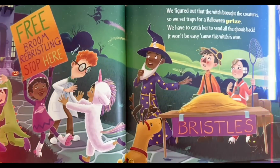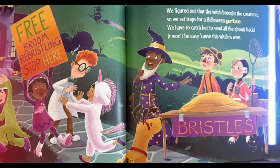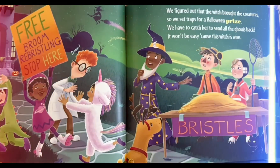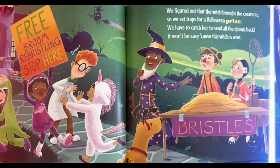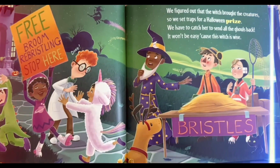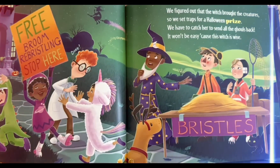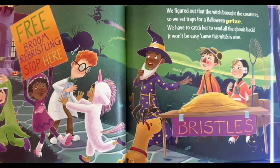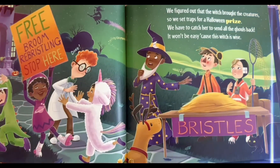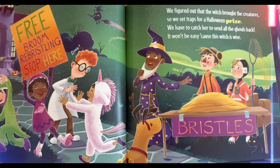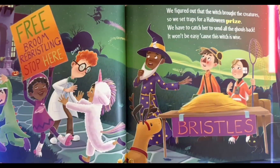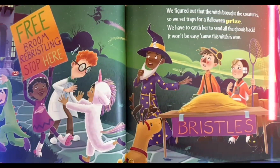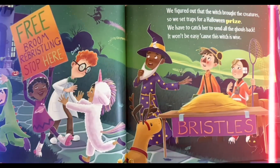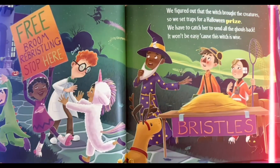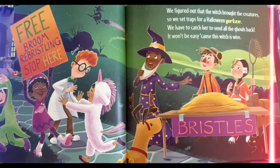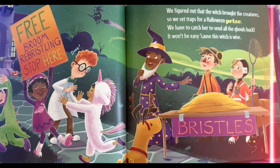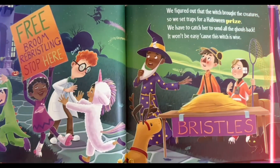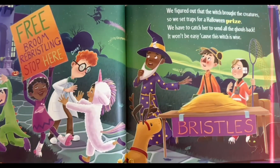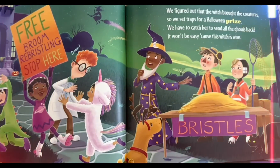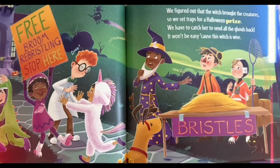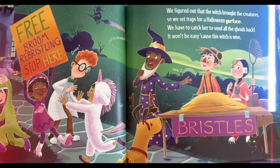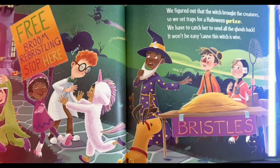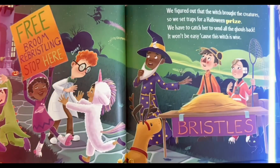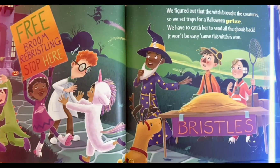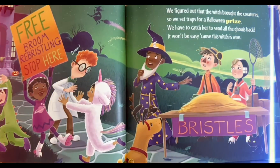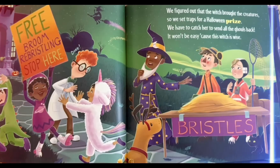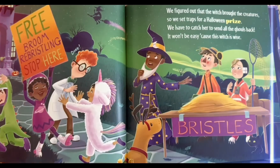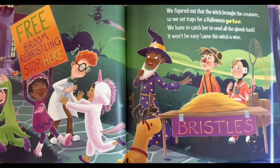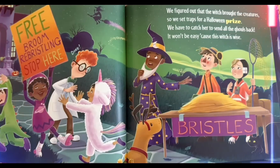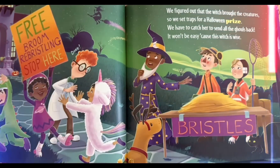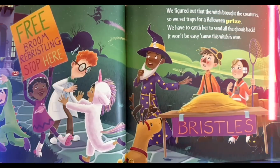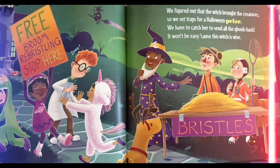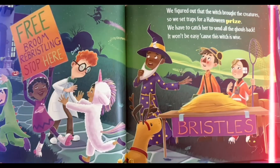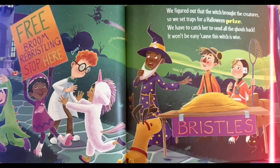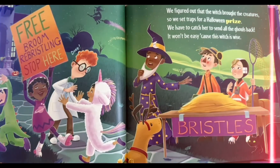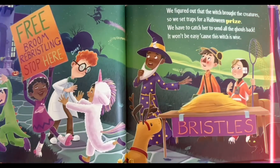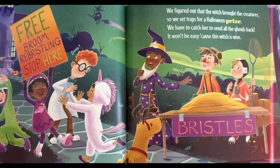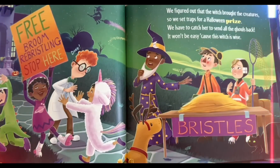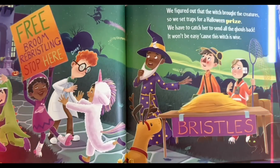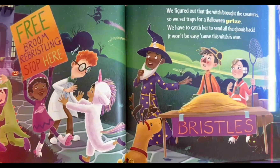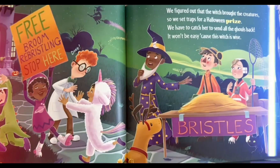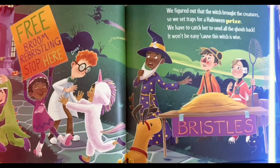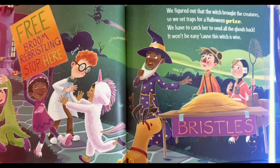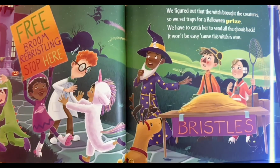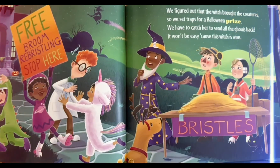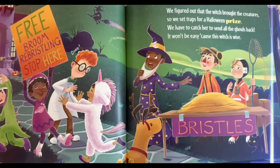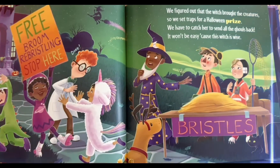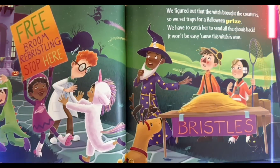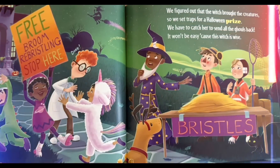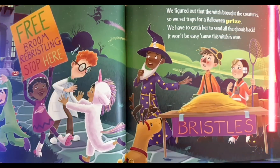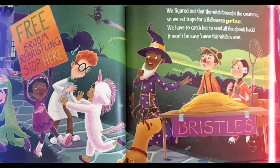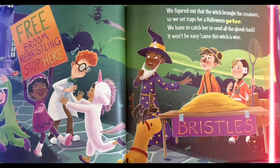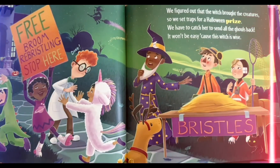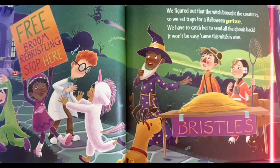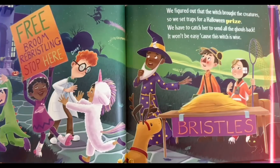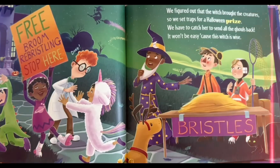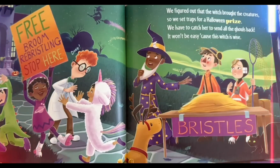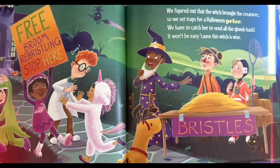We have to catch her to send all the ghosts back. It won't be easy because this witch is wise.